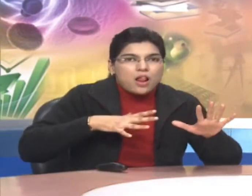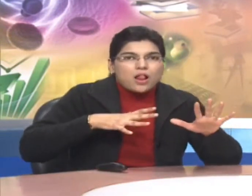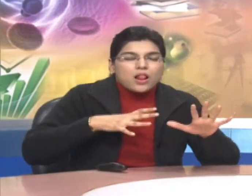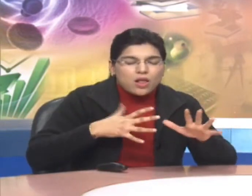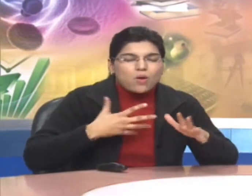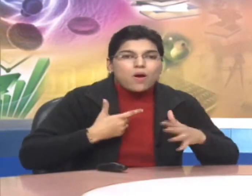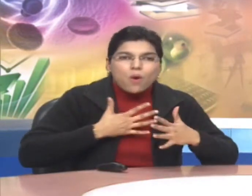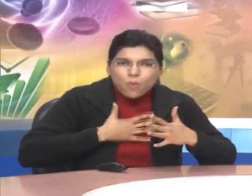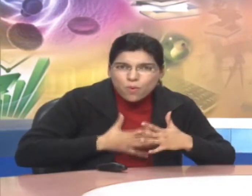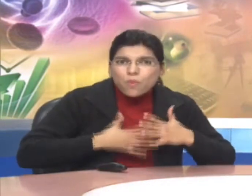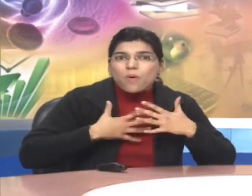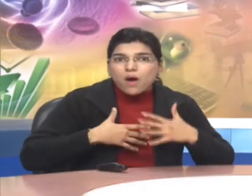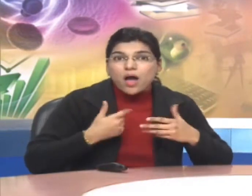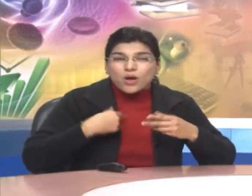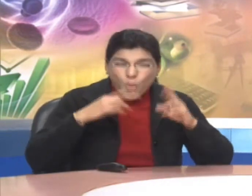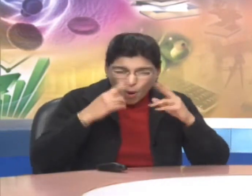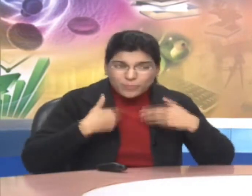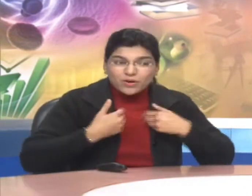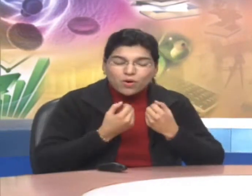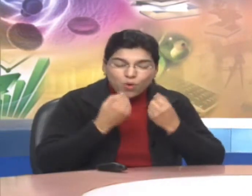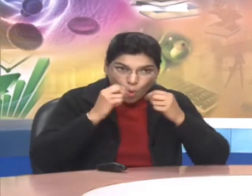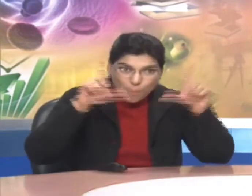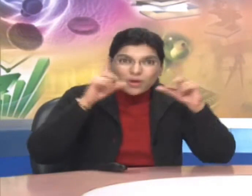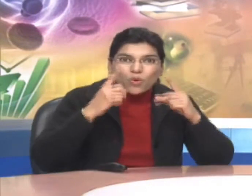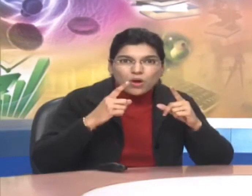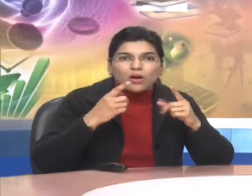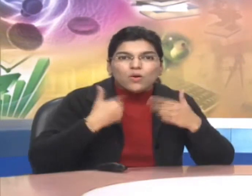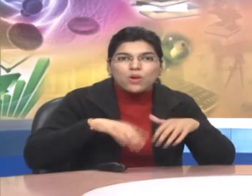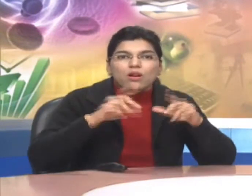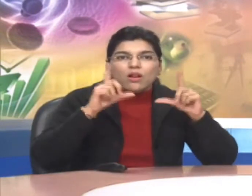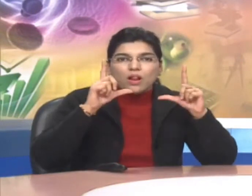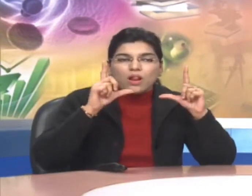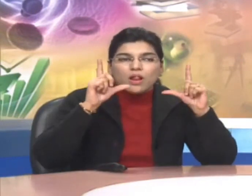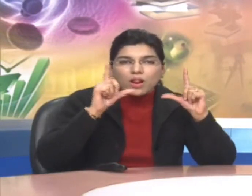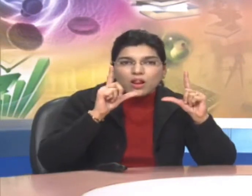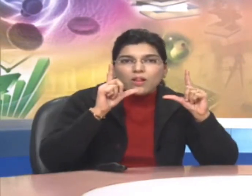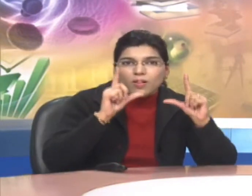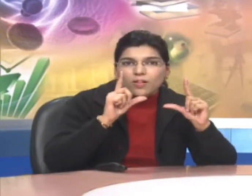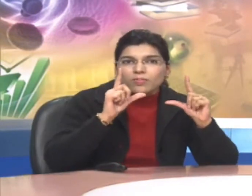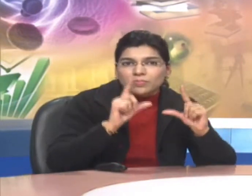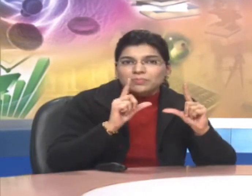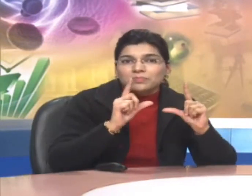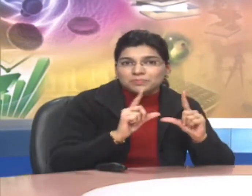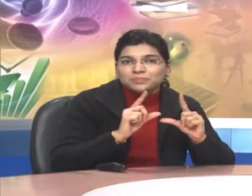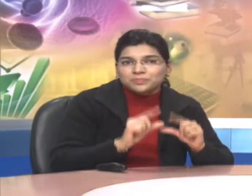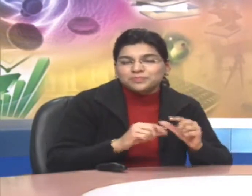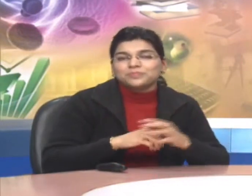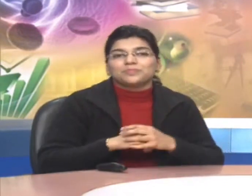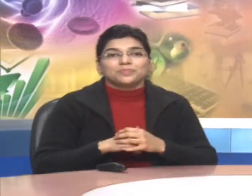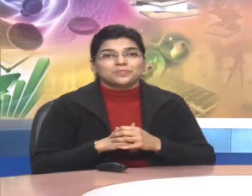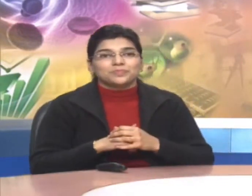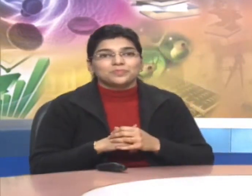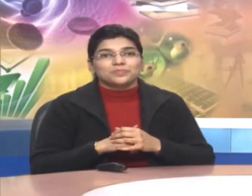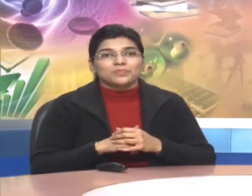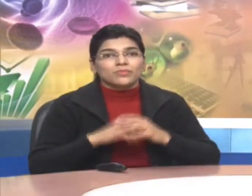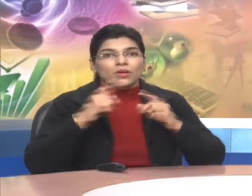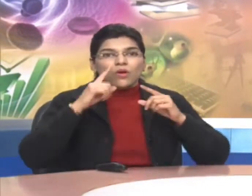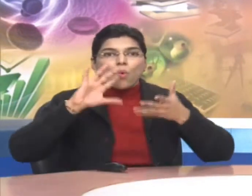Baldio was conscious only of searing pain down his body, and then there was blackness, and the